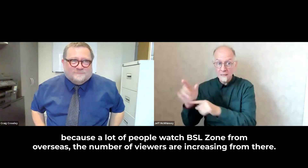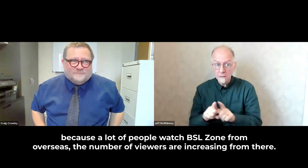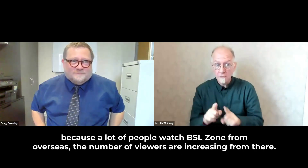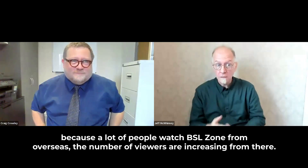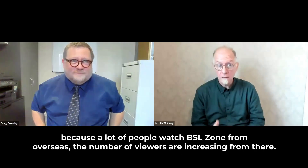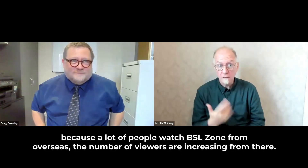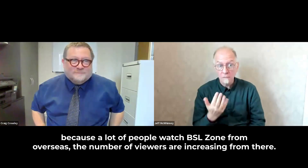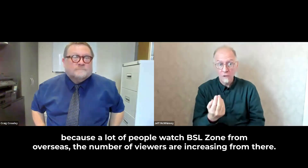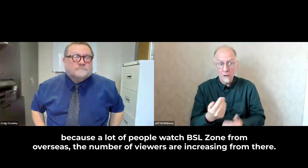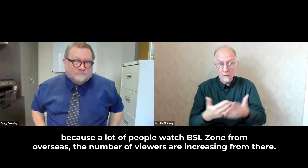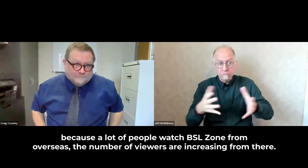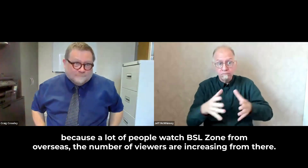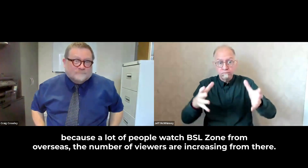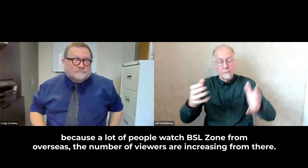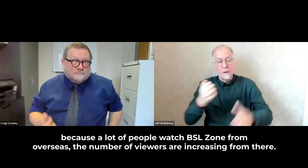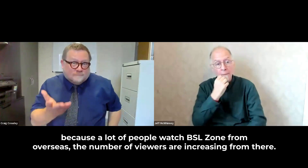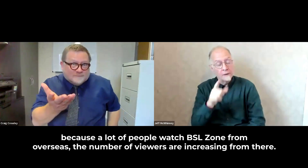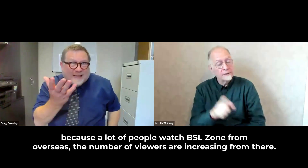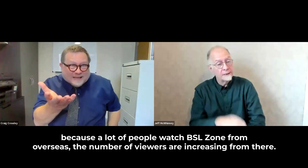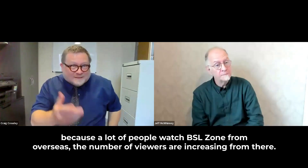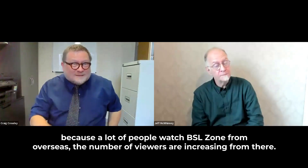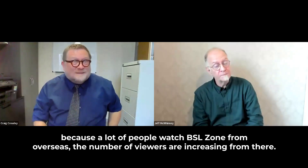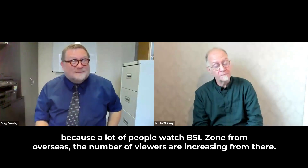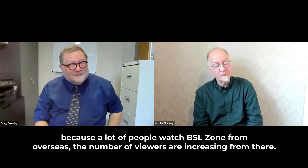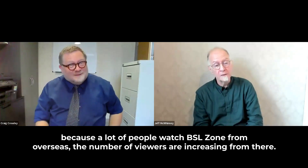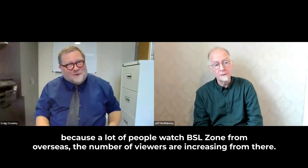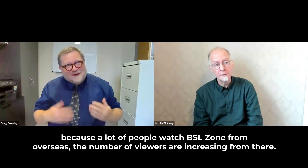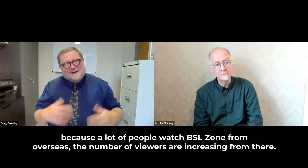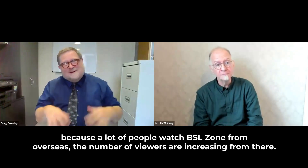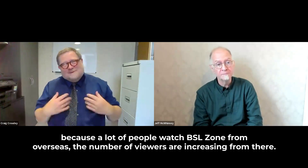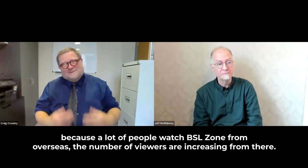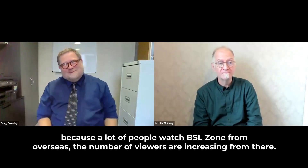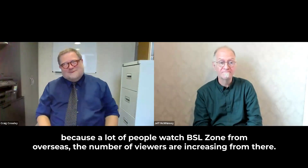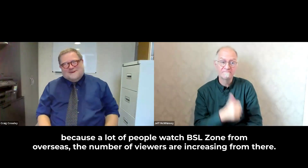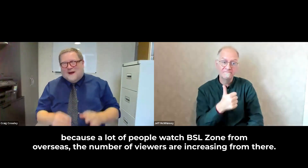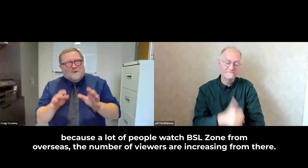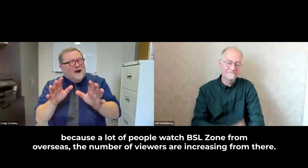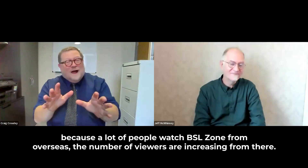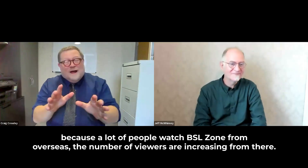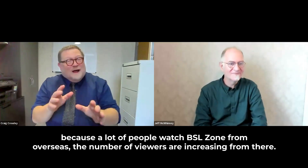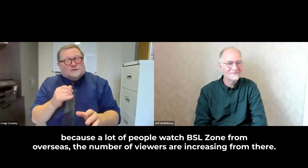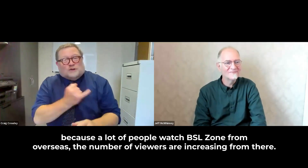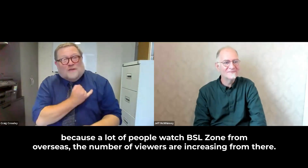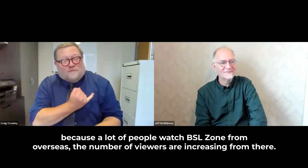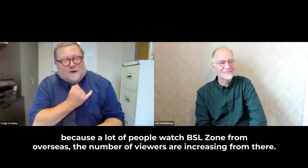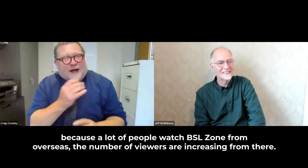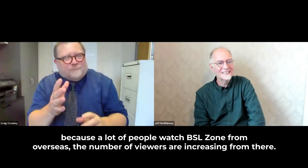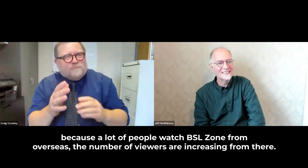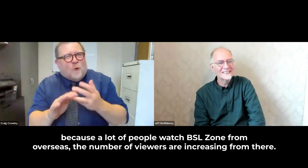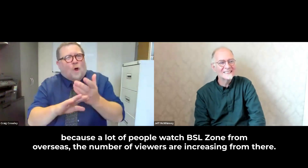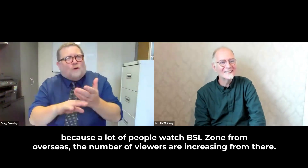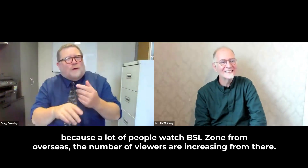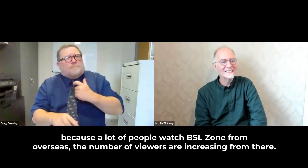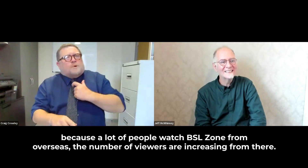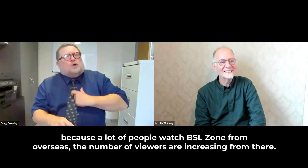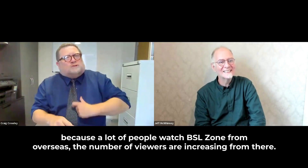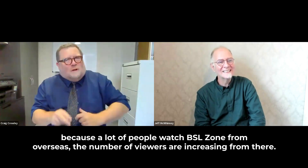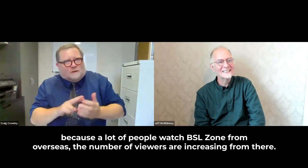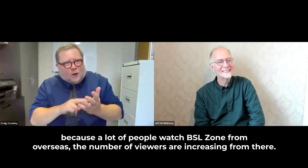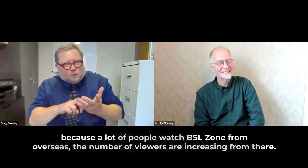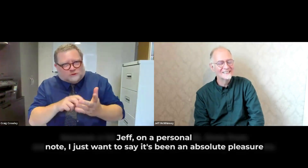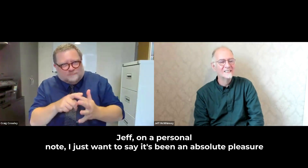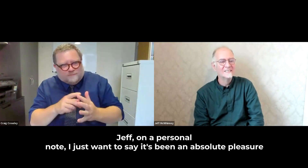people watch BSL Zone from overseas. The number of viewers are increasing from